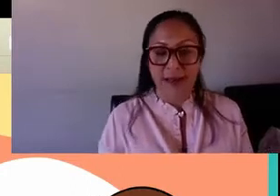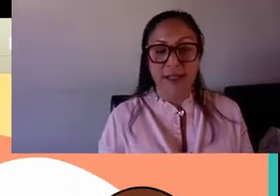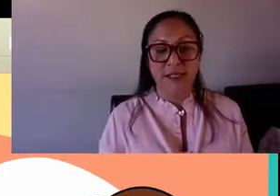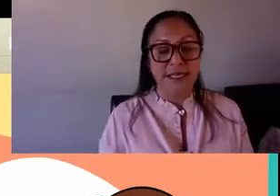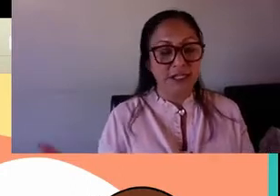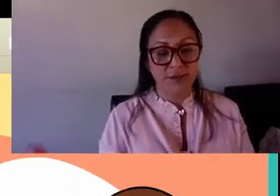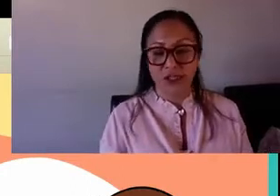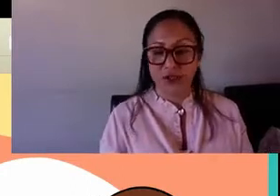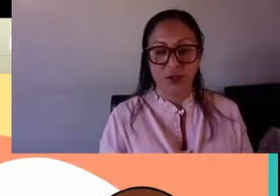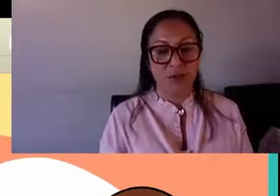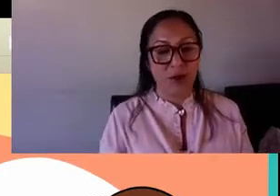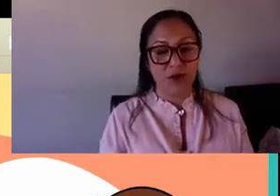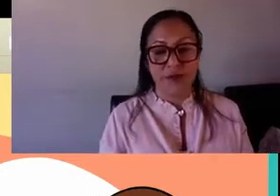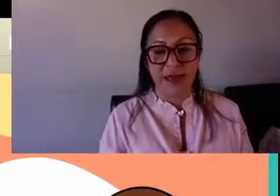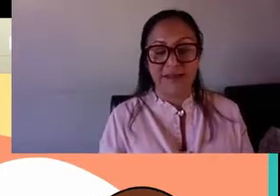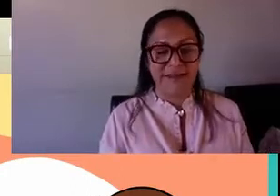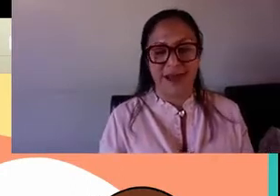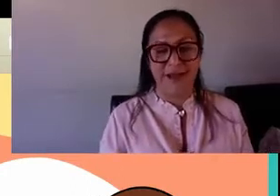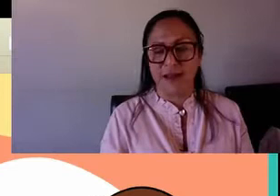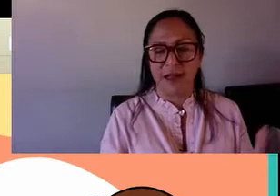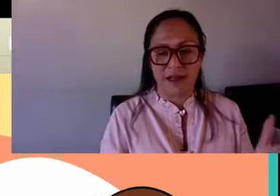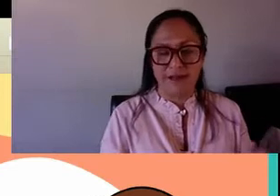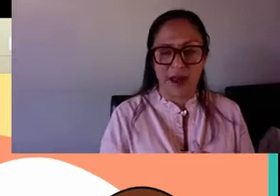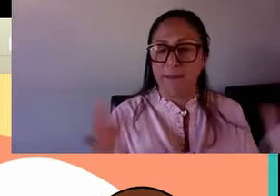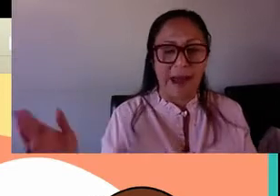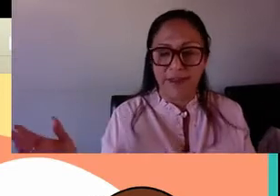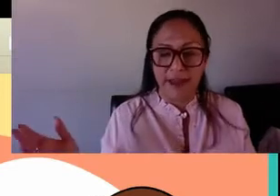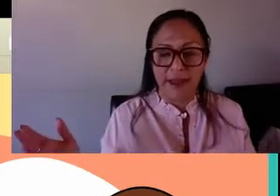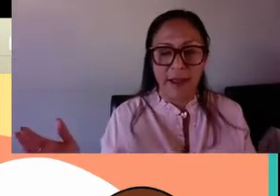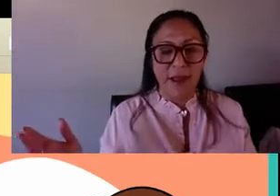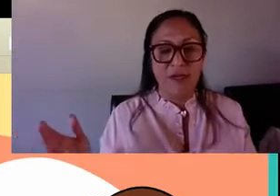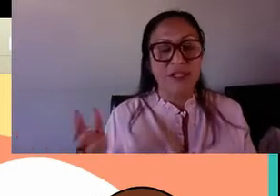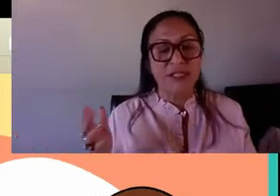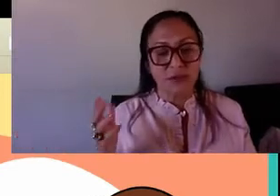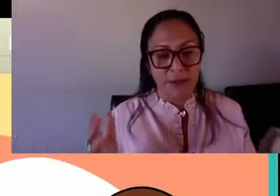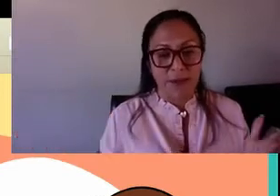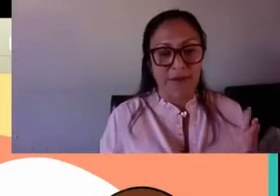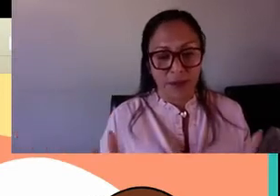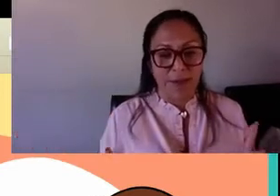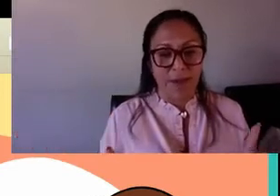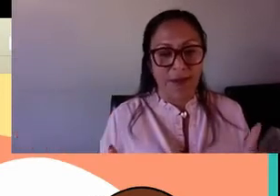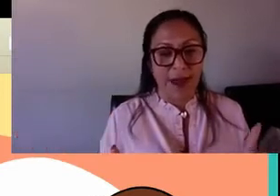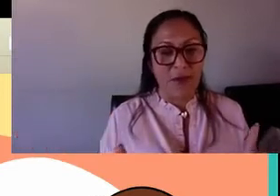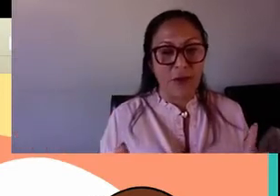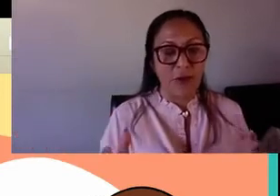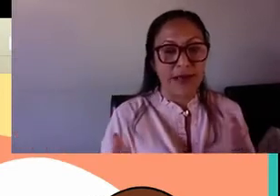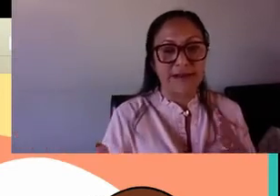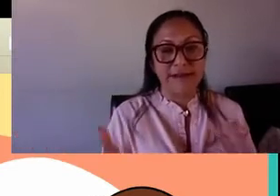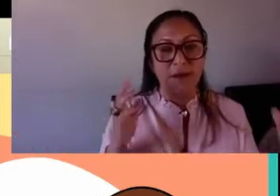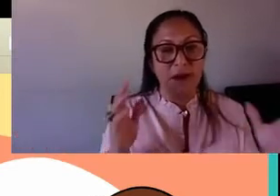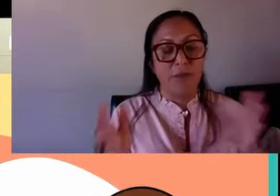can teach children with motor delays. It's not a bad thing. We just have to remember that we